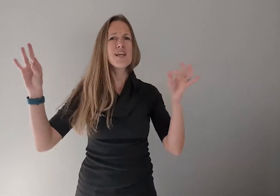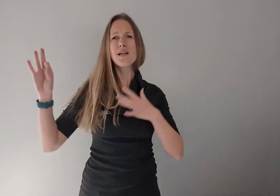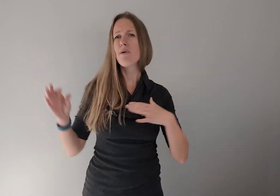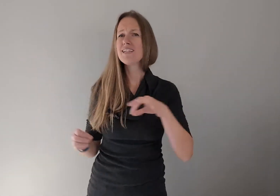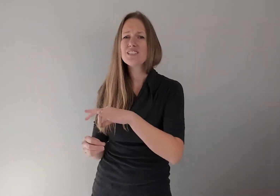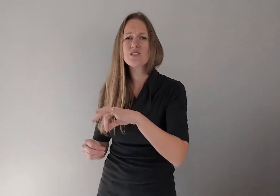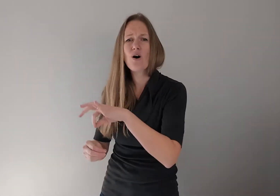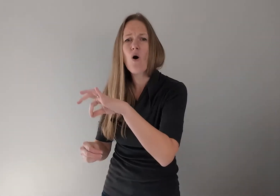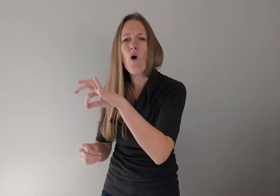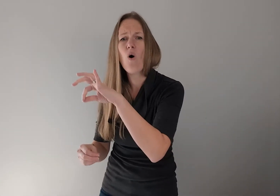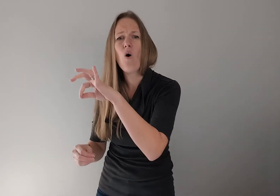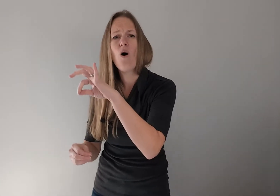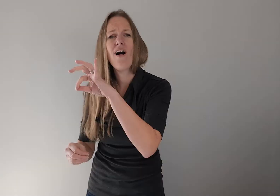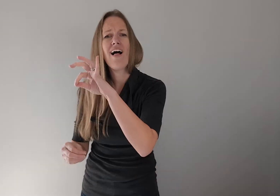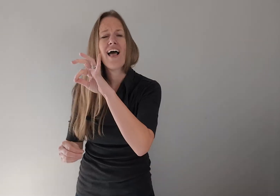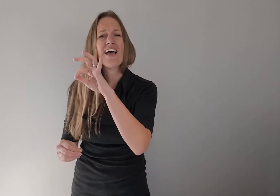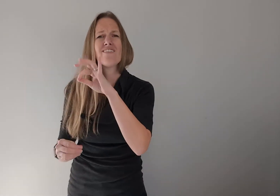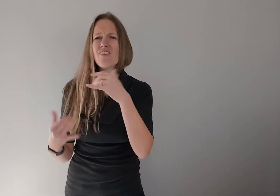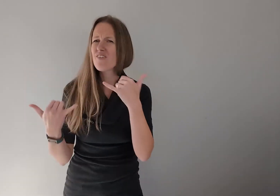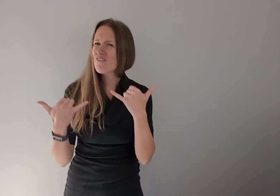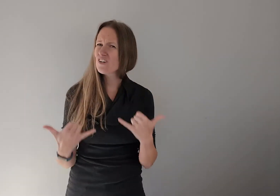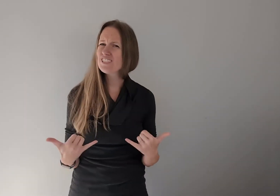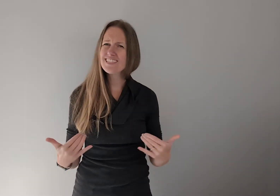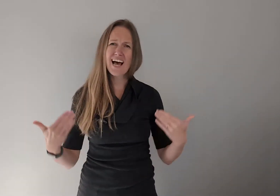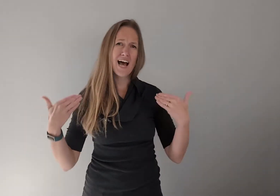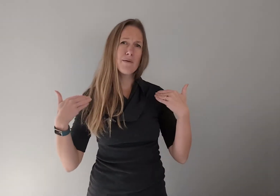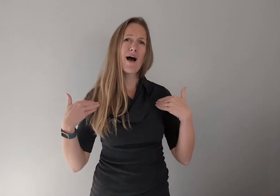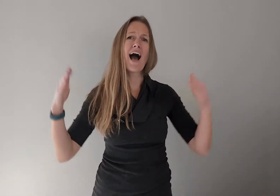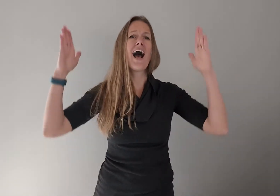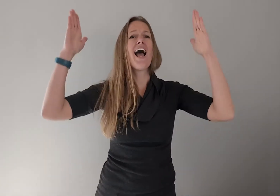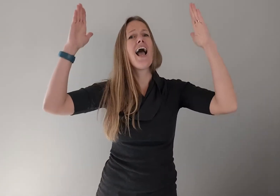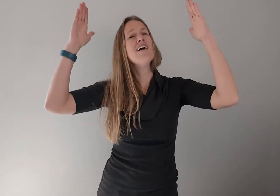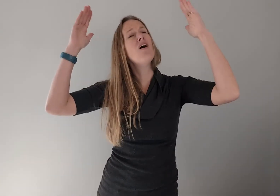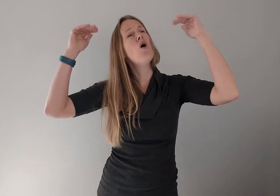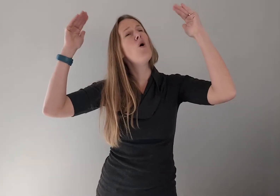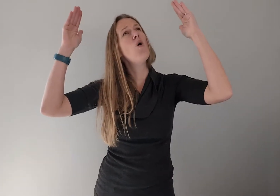my soul. For the first time I had hope.